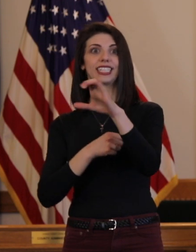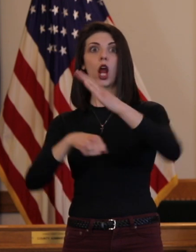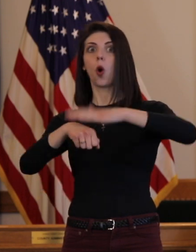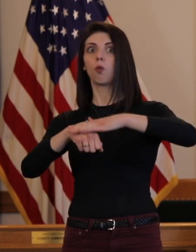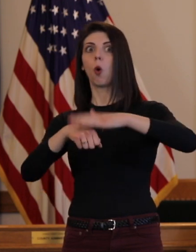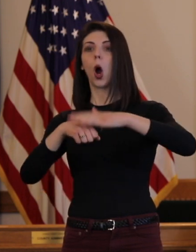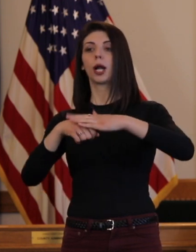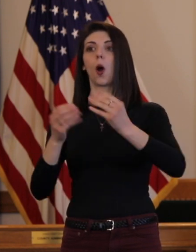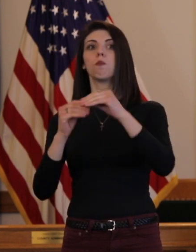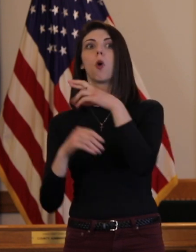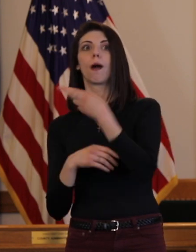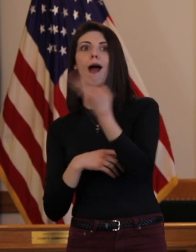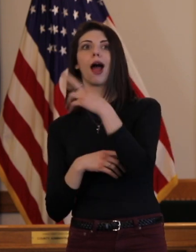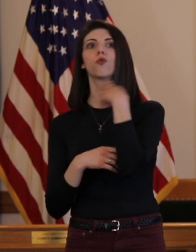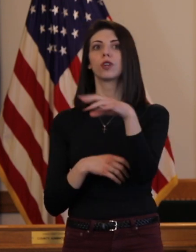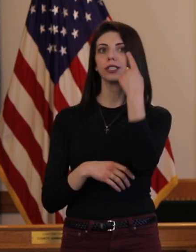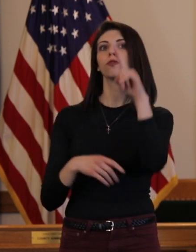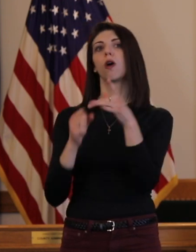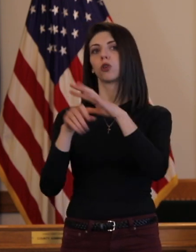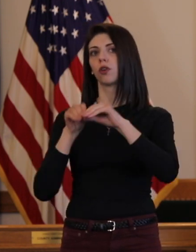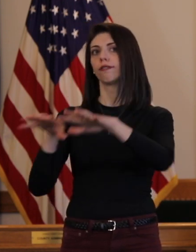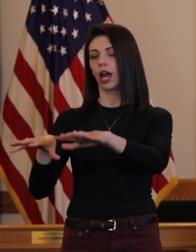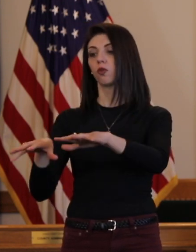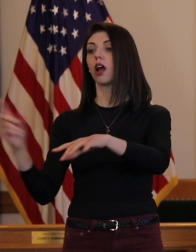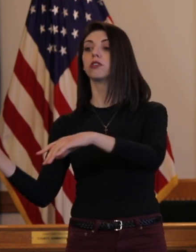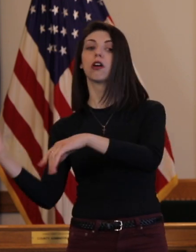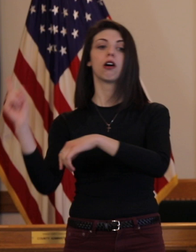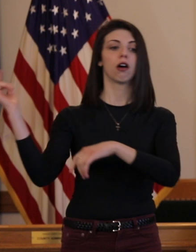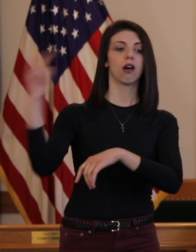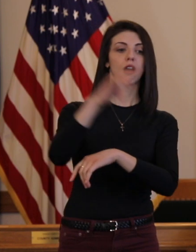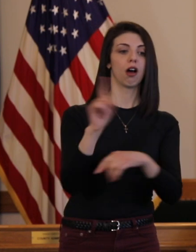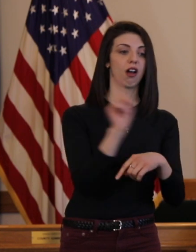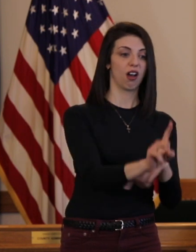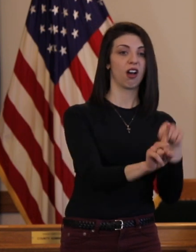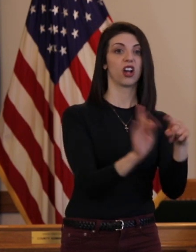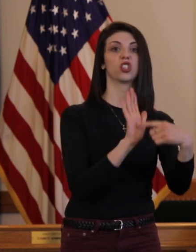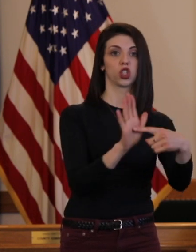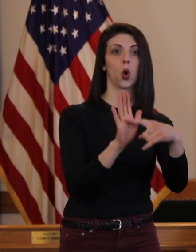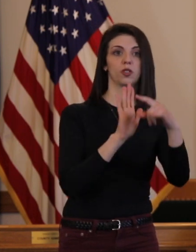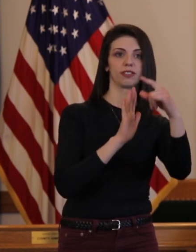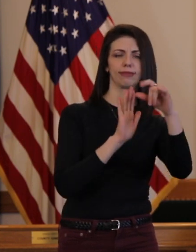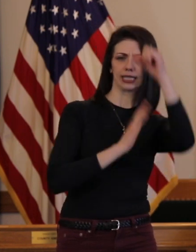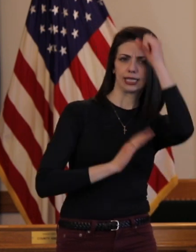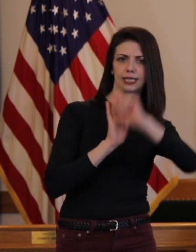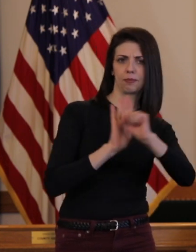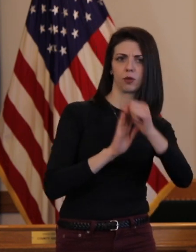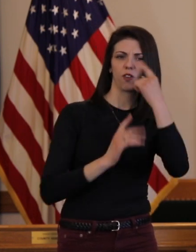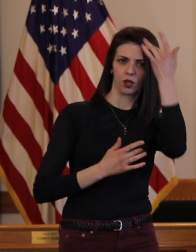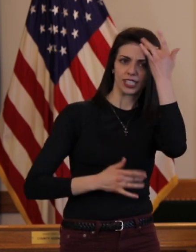level 3 travel health notice, and that person shows symptoms of illness, or an individual